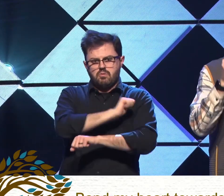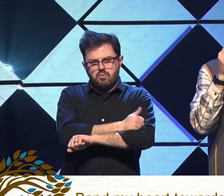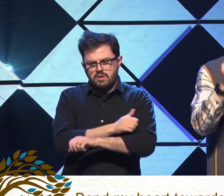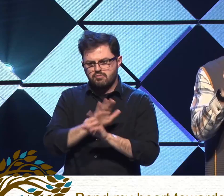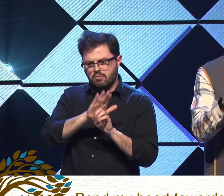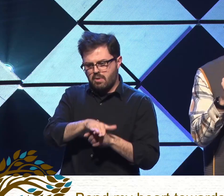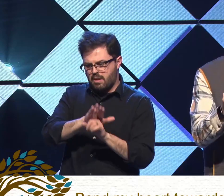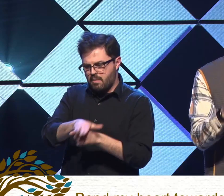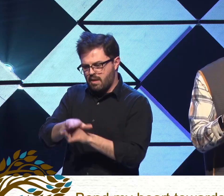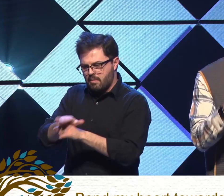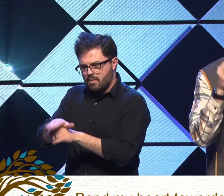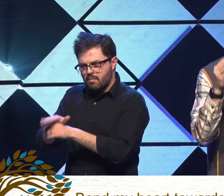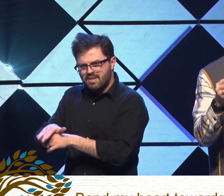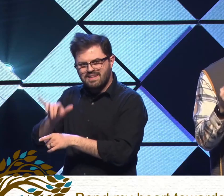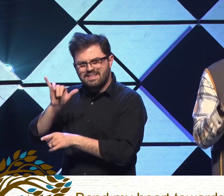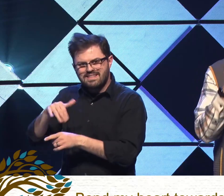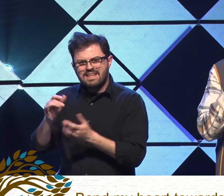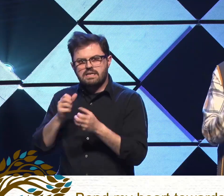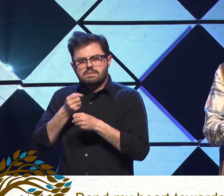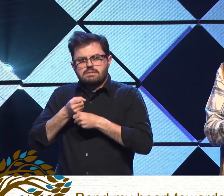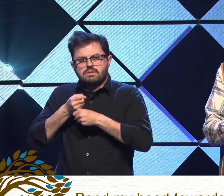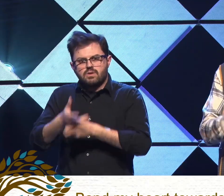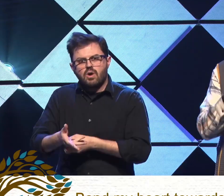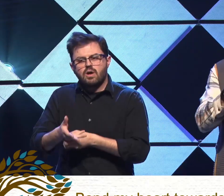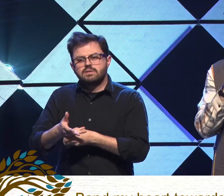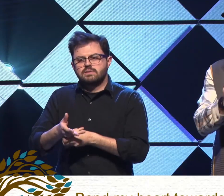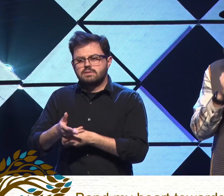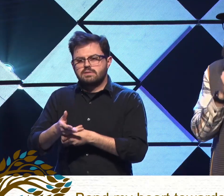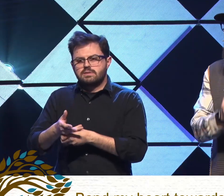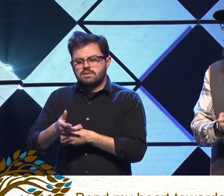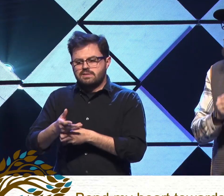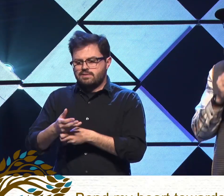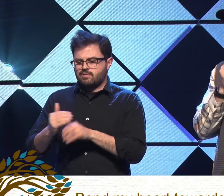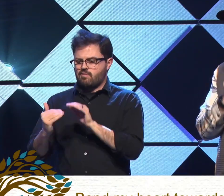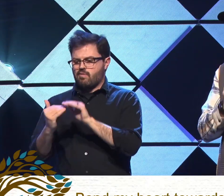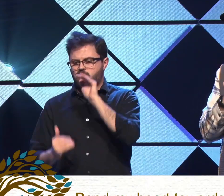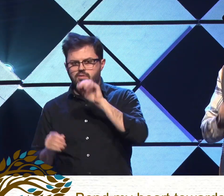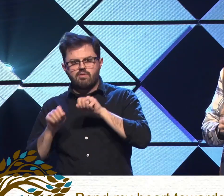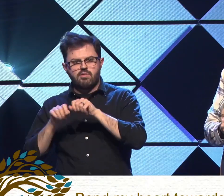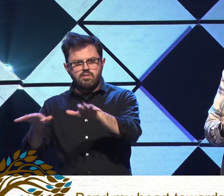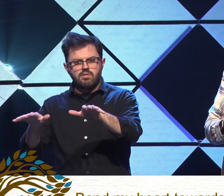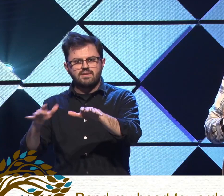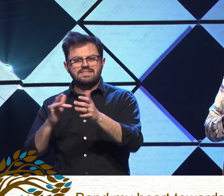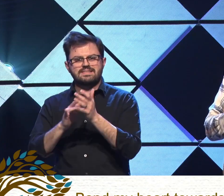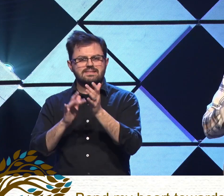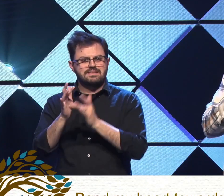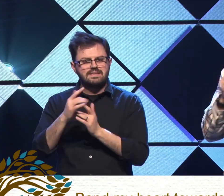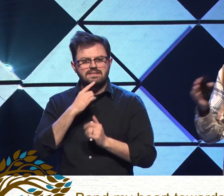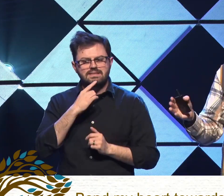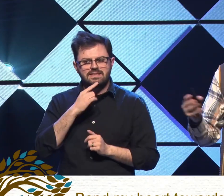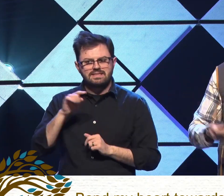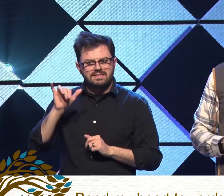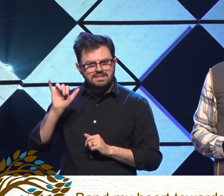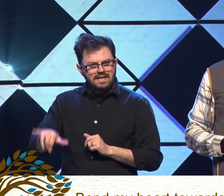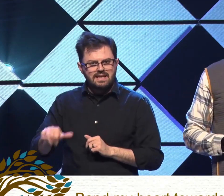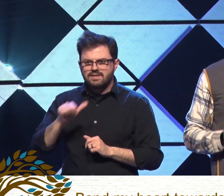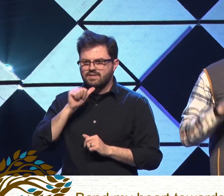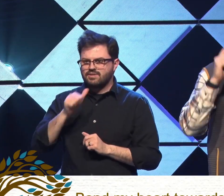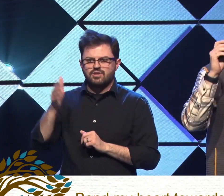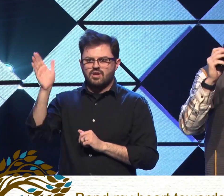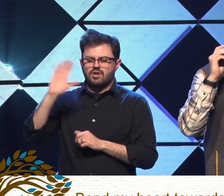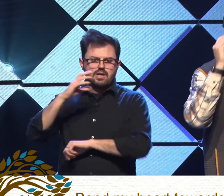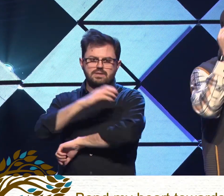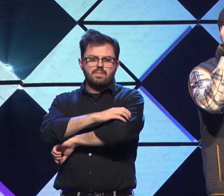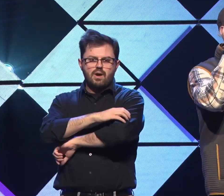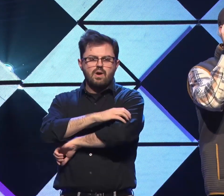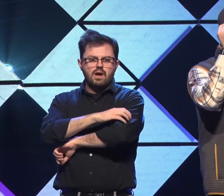oppression, and that's where injustice flourishes. And Jesus says, this is not the way of God. This is not the power of God. So in